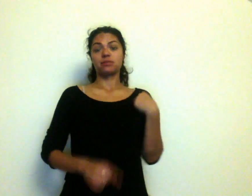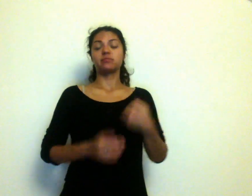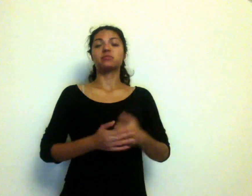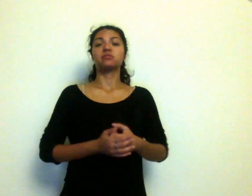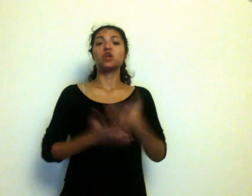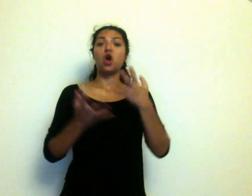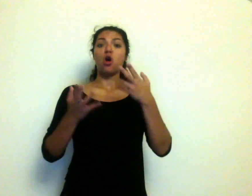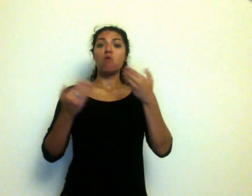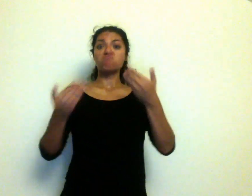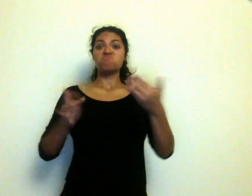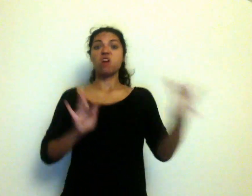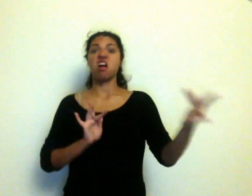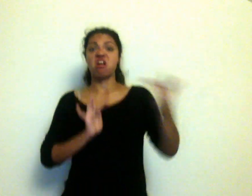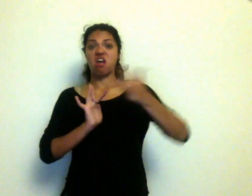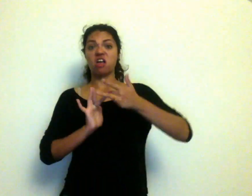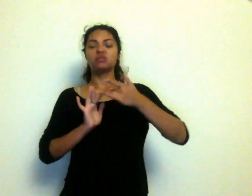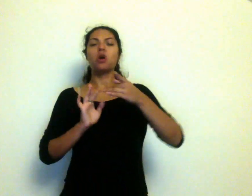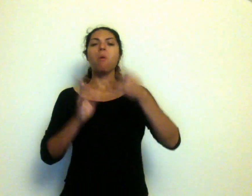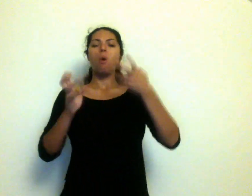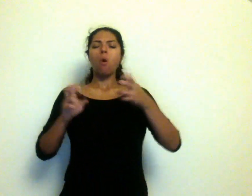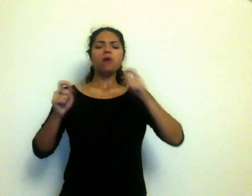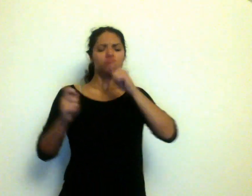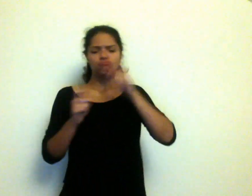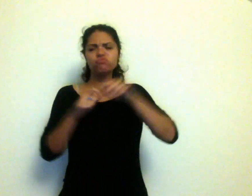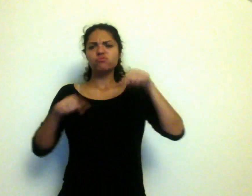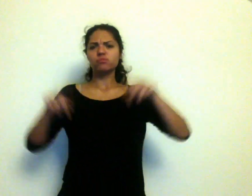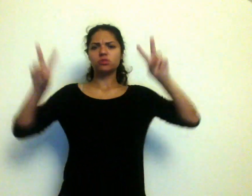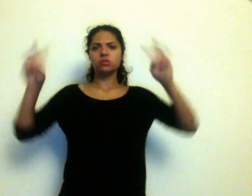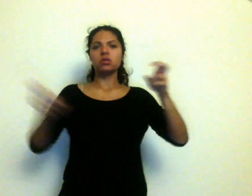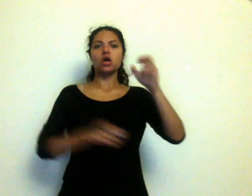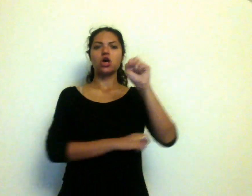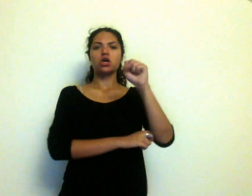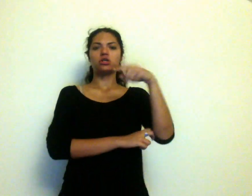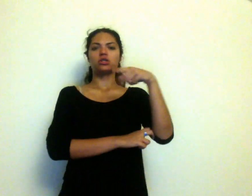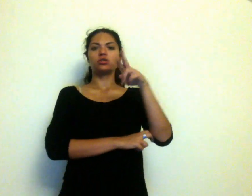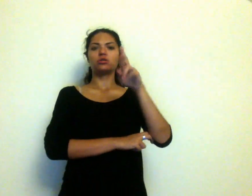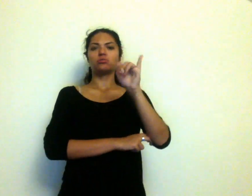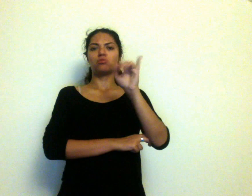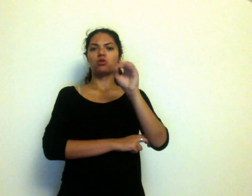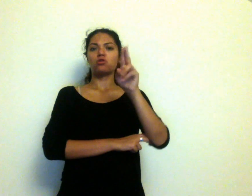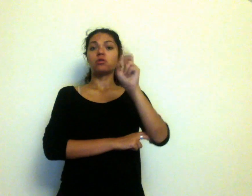the Spurious Glitter of Pantheism. You can also order online at